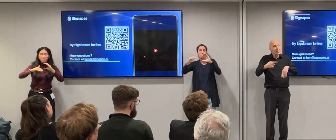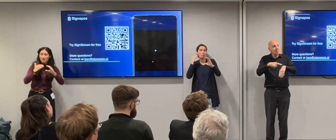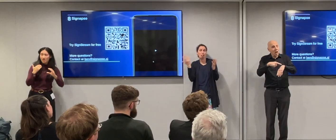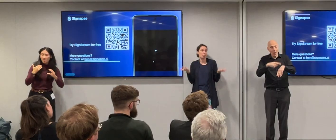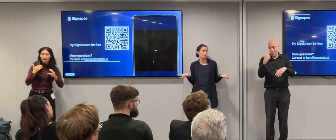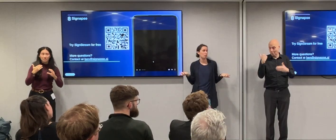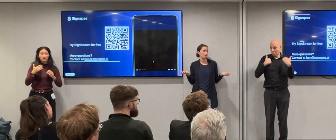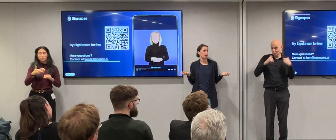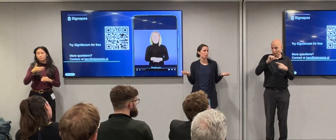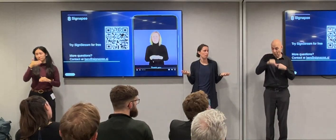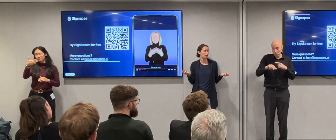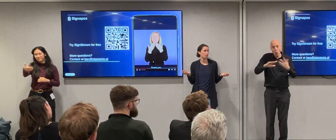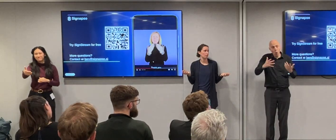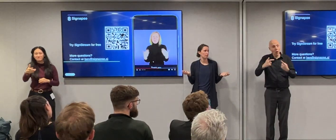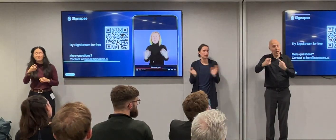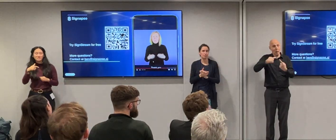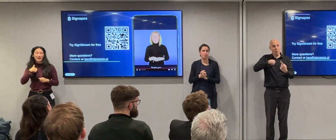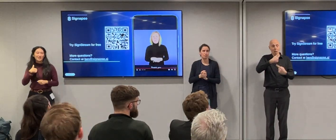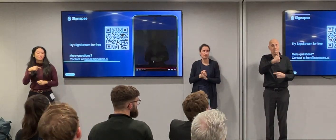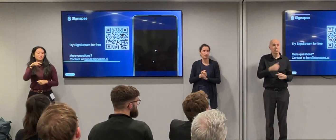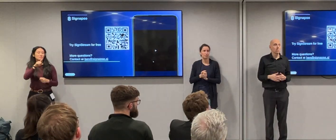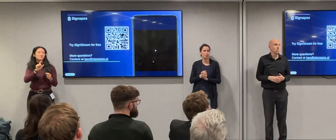afterwards.